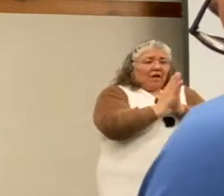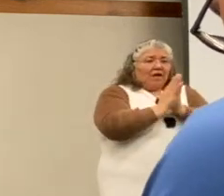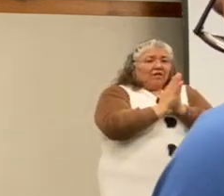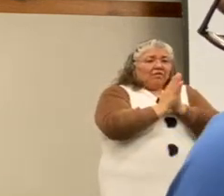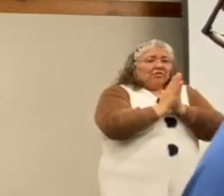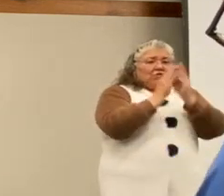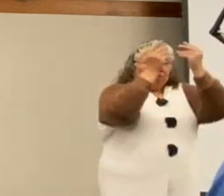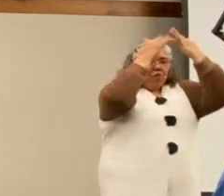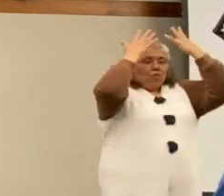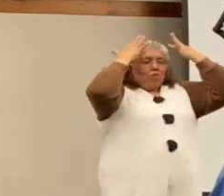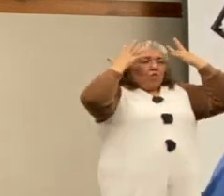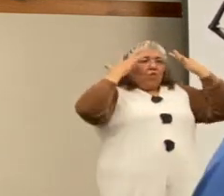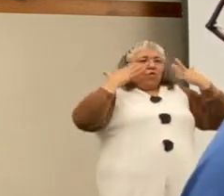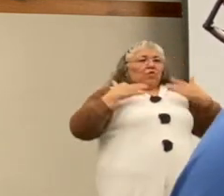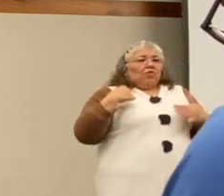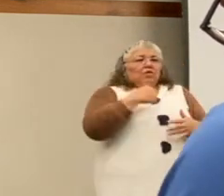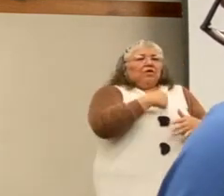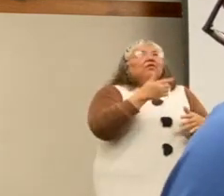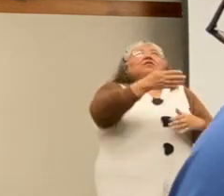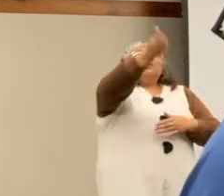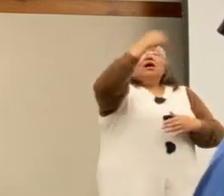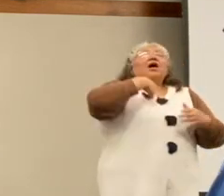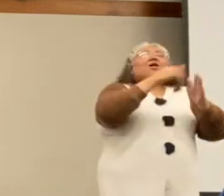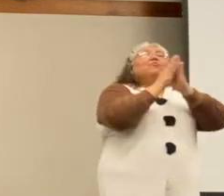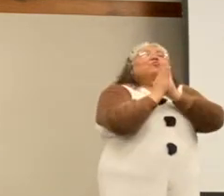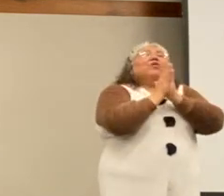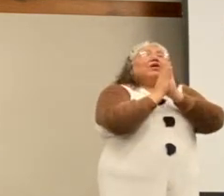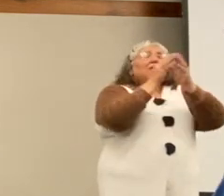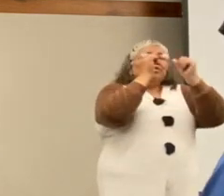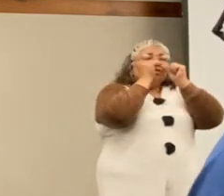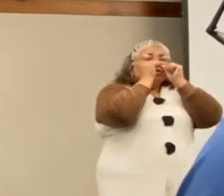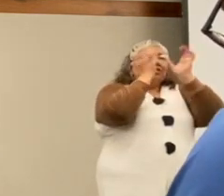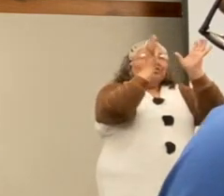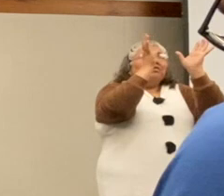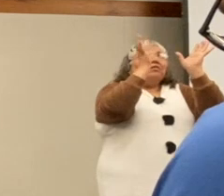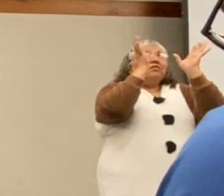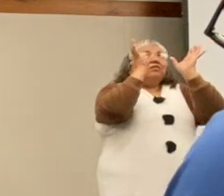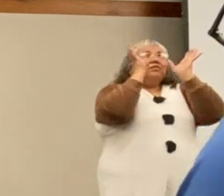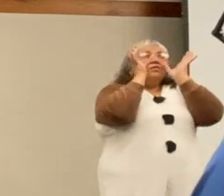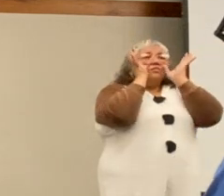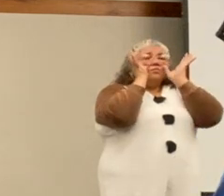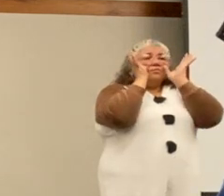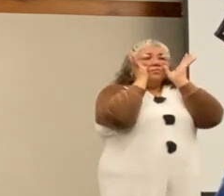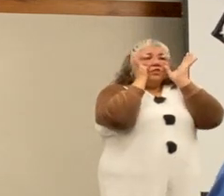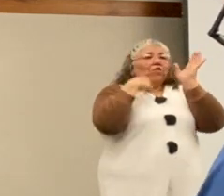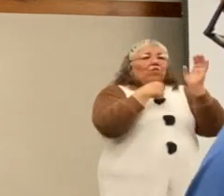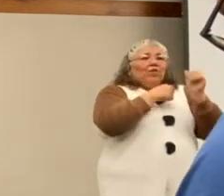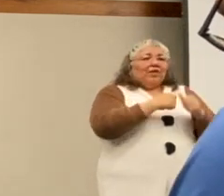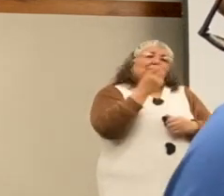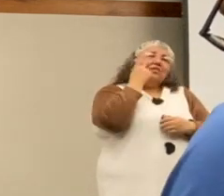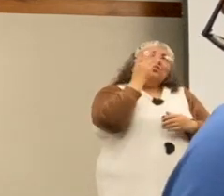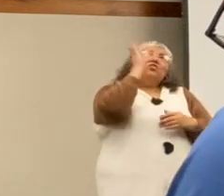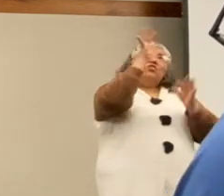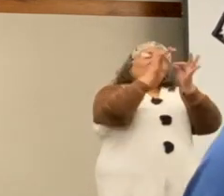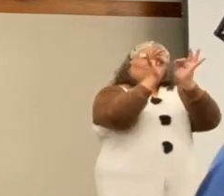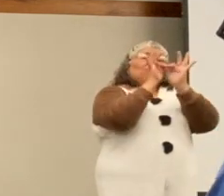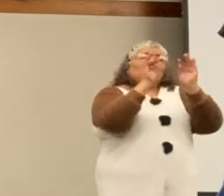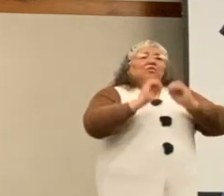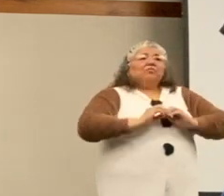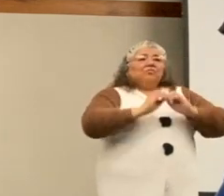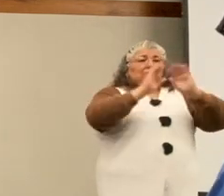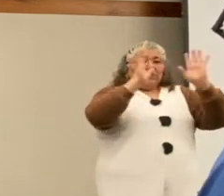move through us. Father, I pray, God, that you would open up our eyes so that we can see your word more